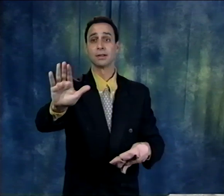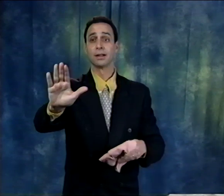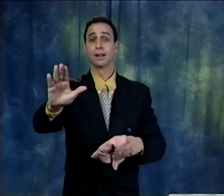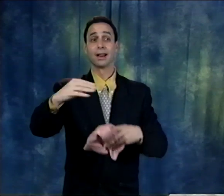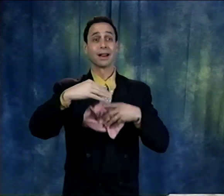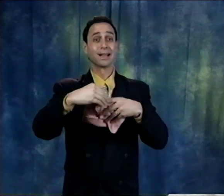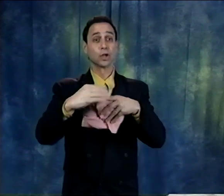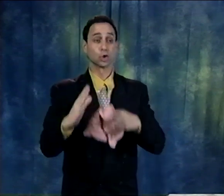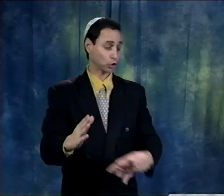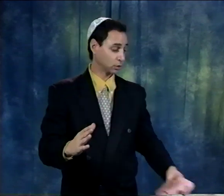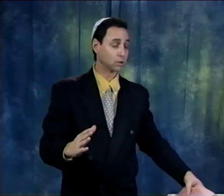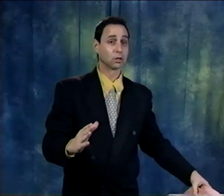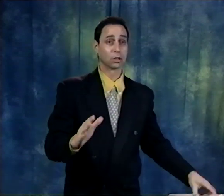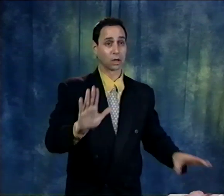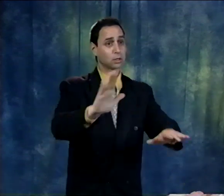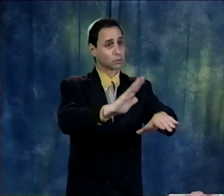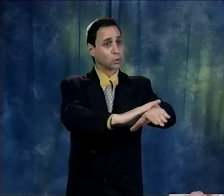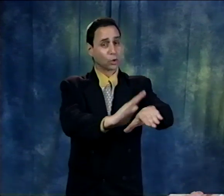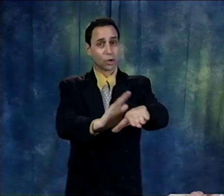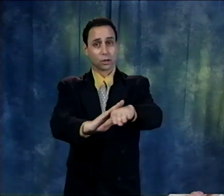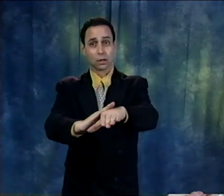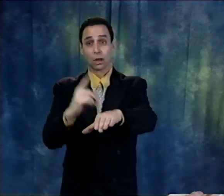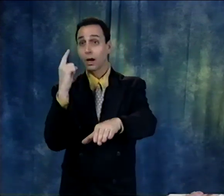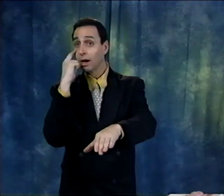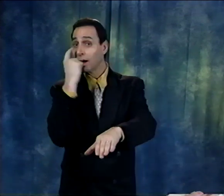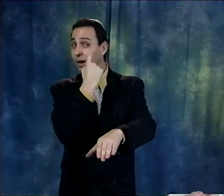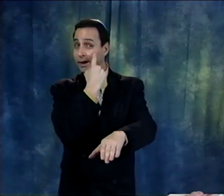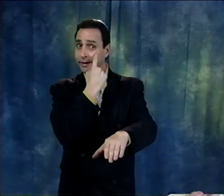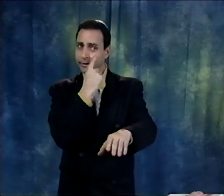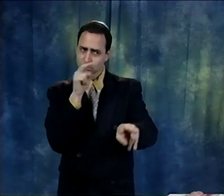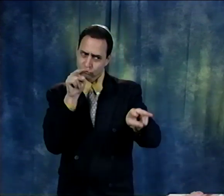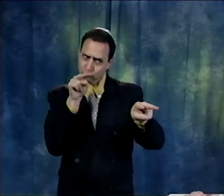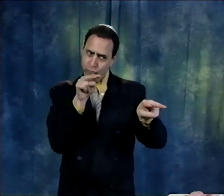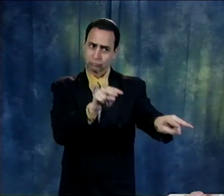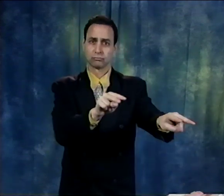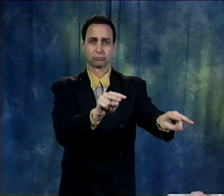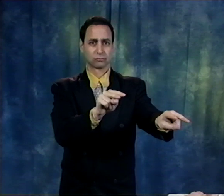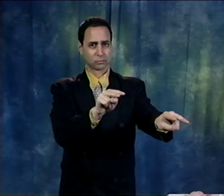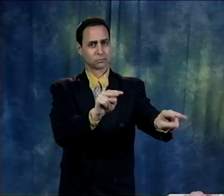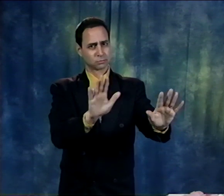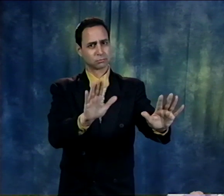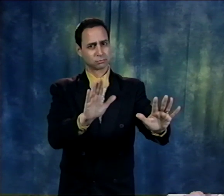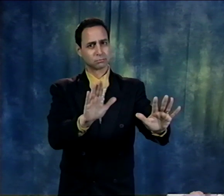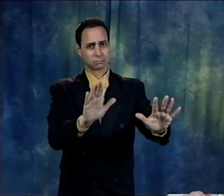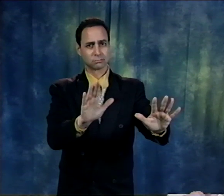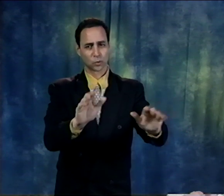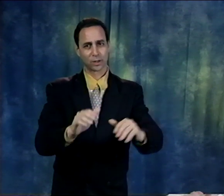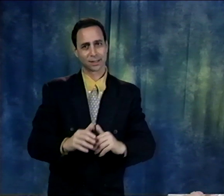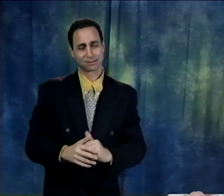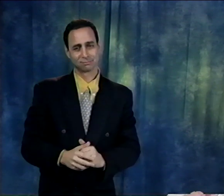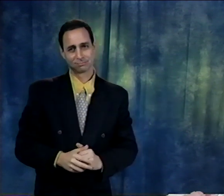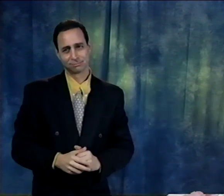Okay, now wait. The leaders, I want to warn you, keep an eye on the afikomen at your table,